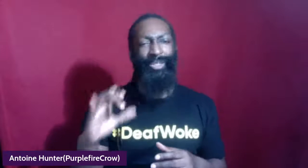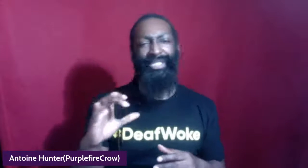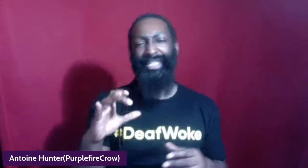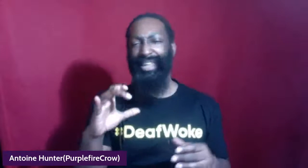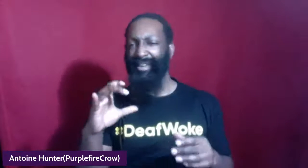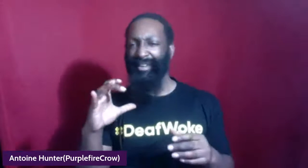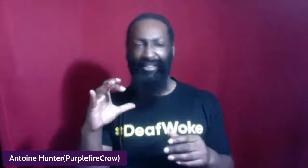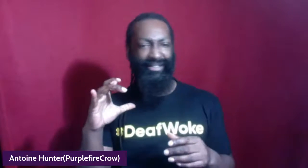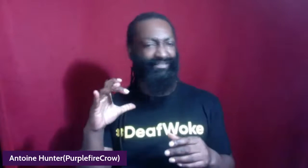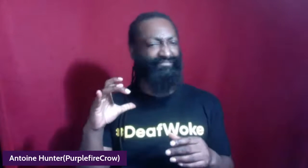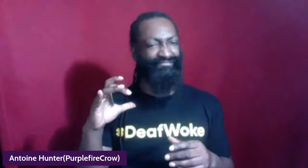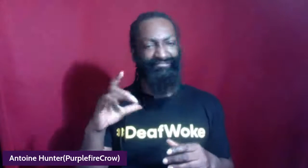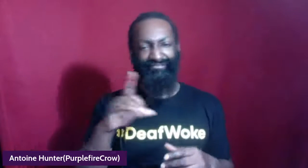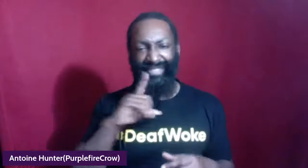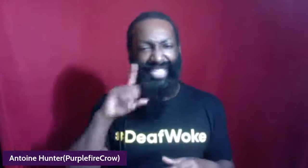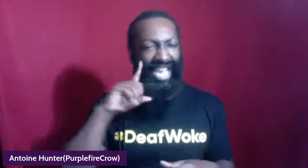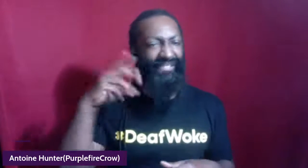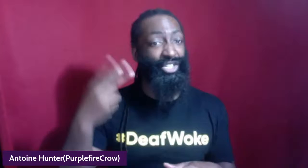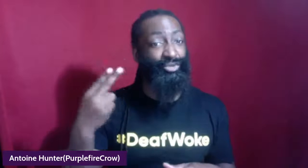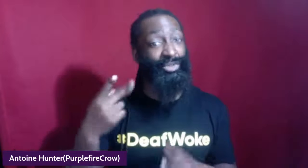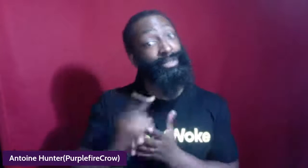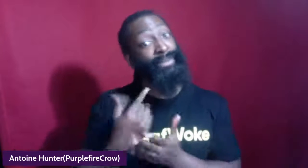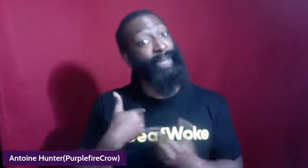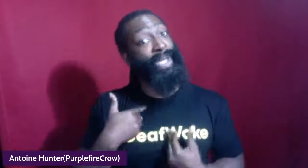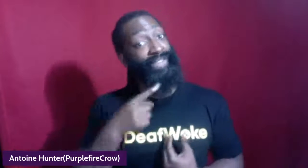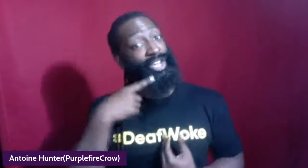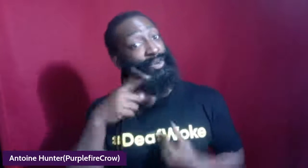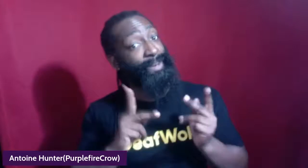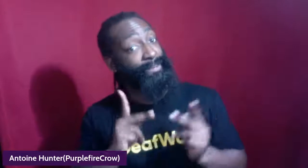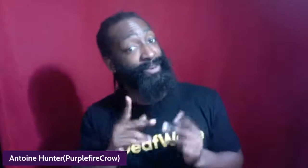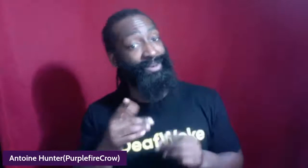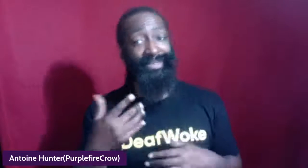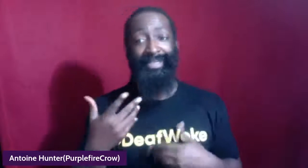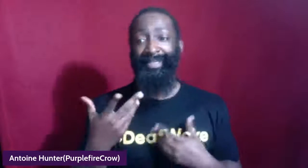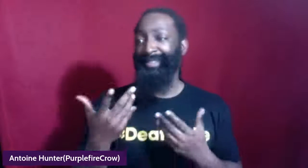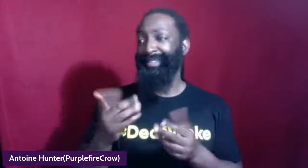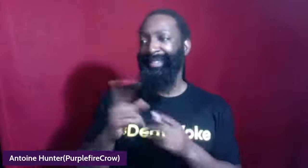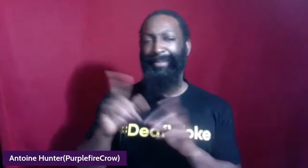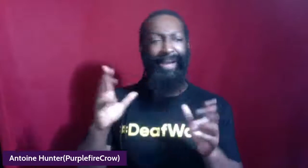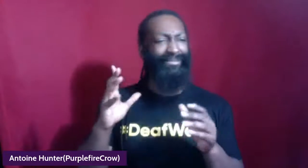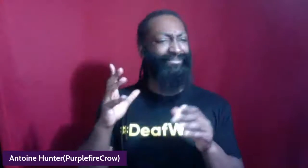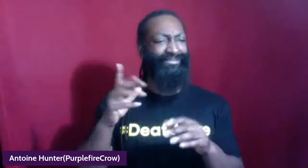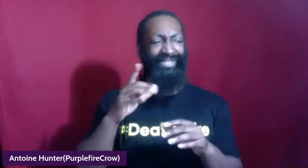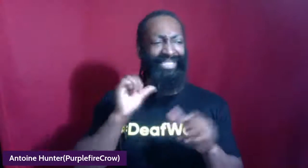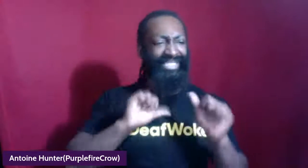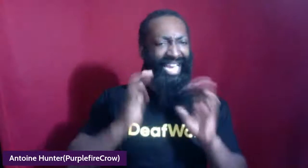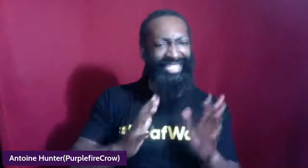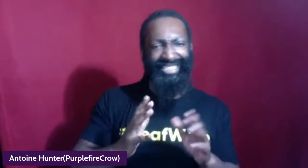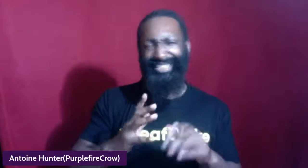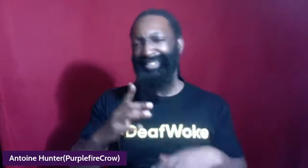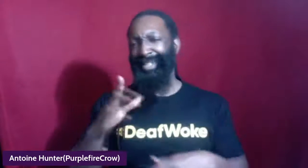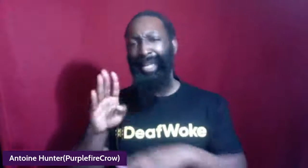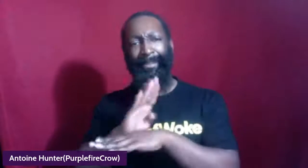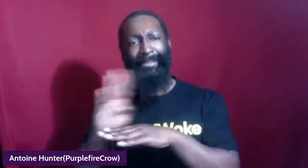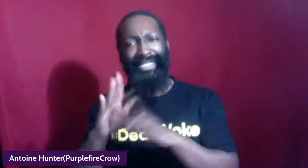People who are well known, whether know or don't know, hearing or deaf.